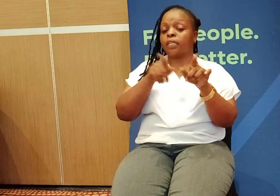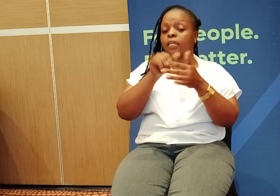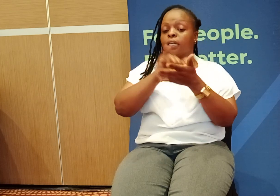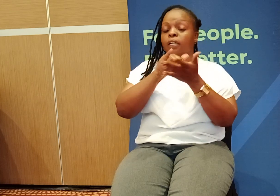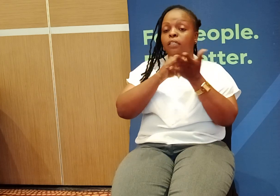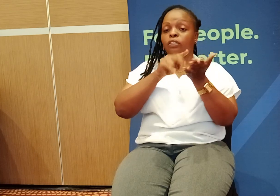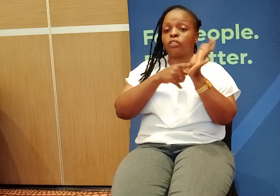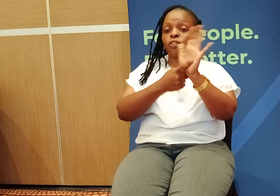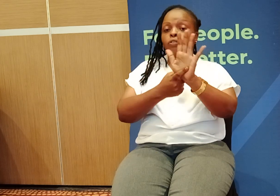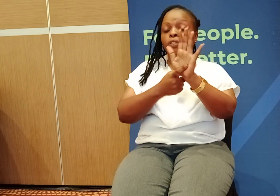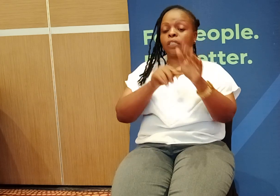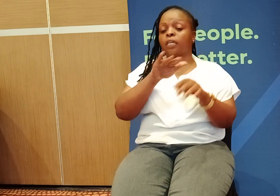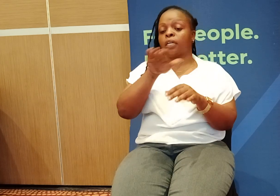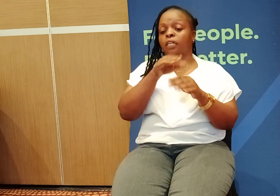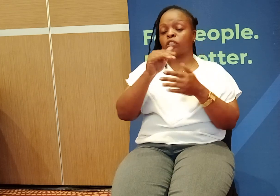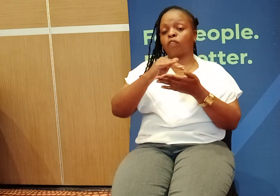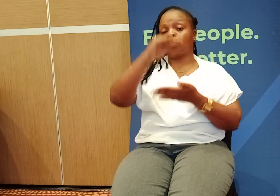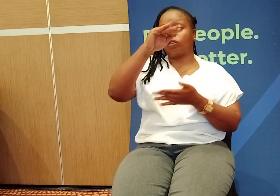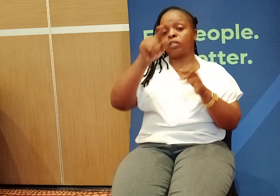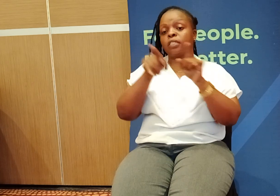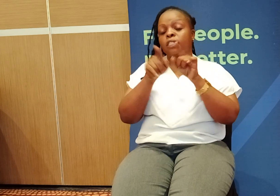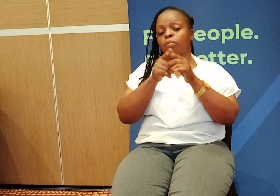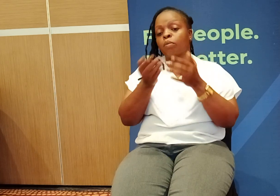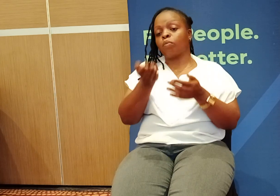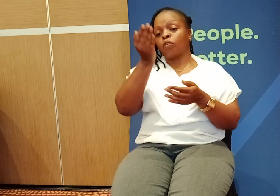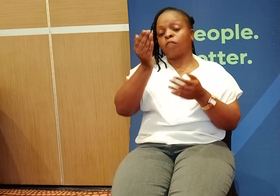and areas of improving customer experience in relationship management.